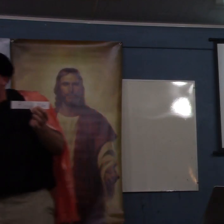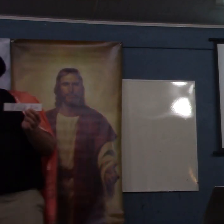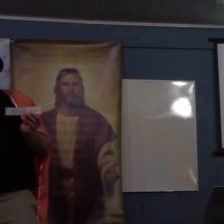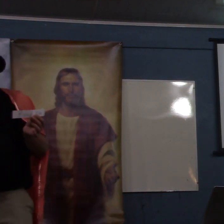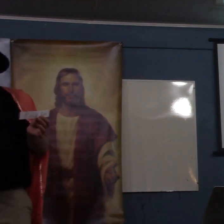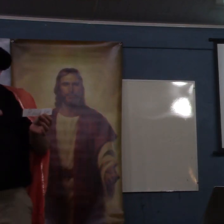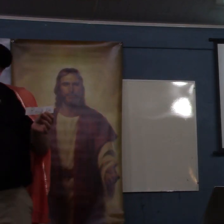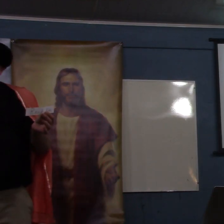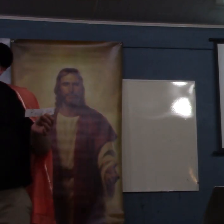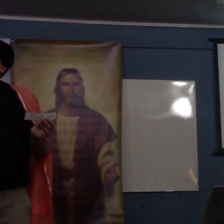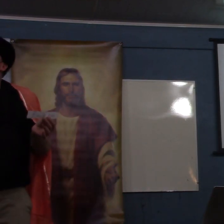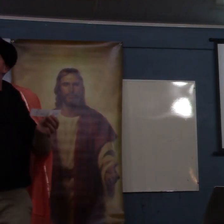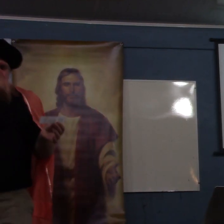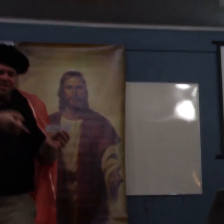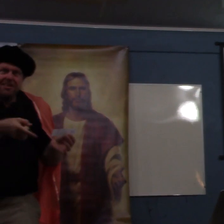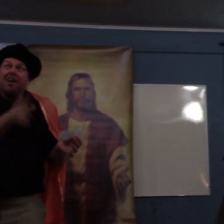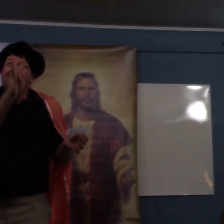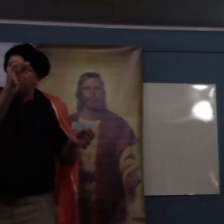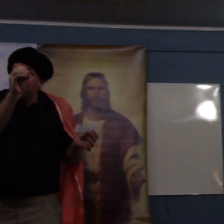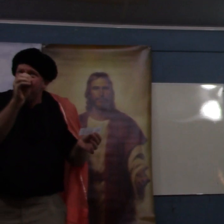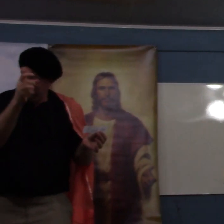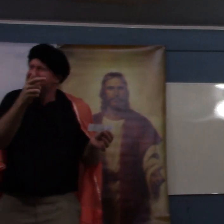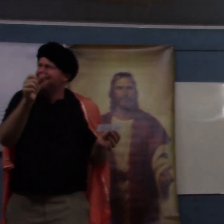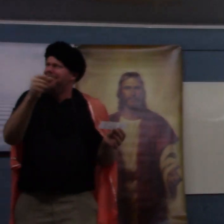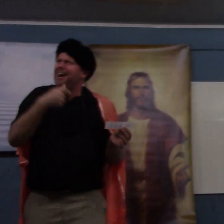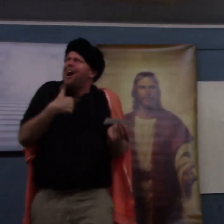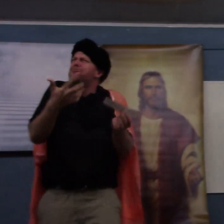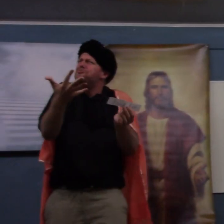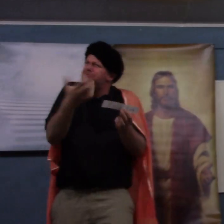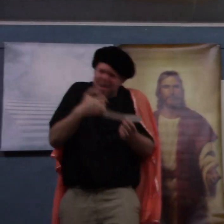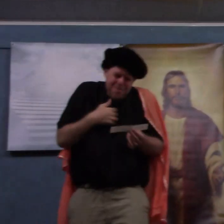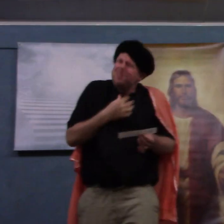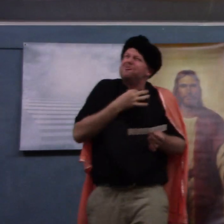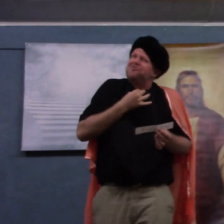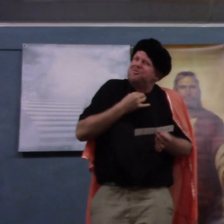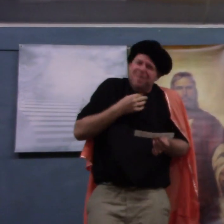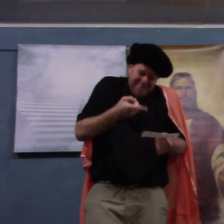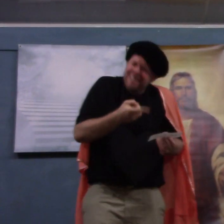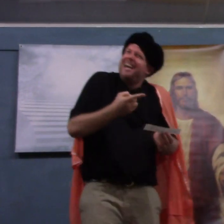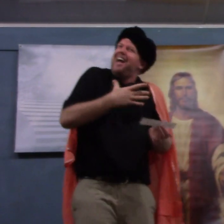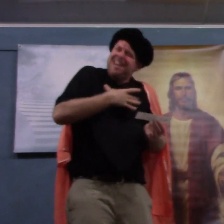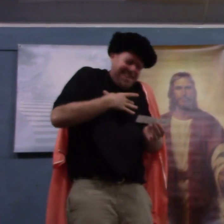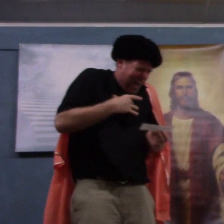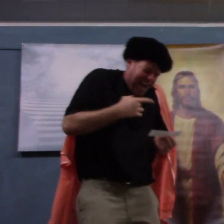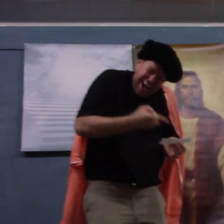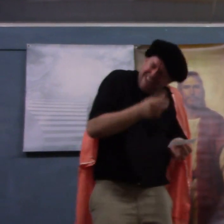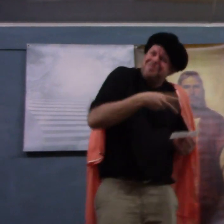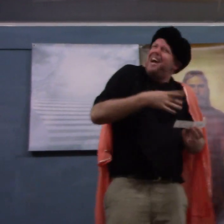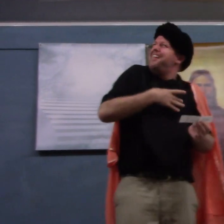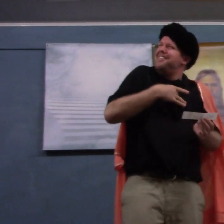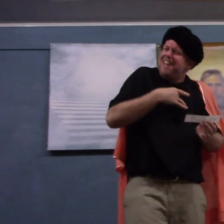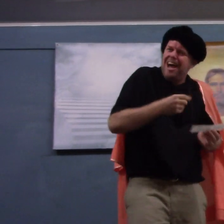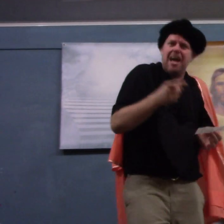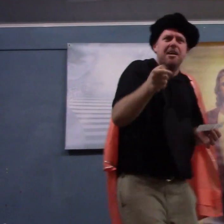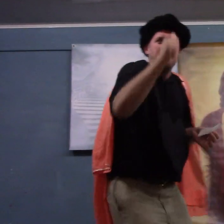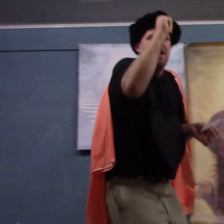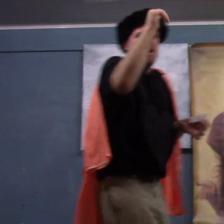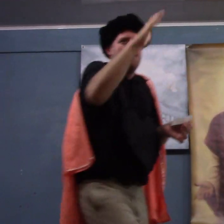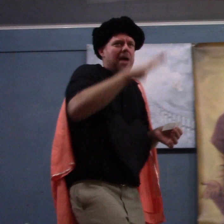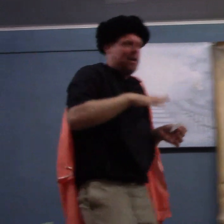I wonder who sells Bibles. So how much do I need to pay for that? Oh, yeah, that's fine. Yeah, I really like the Bible. I love reading the